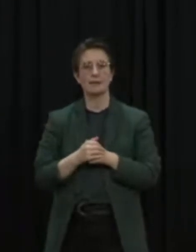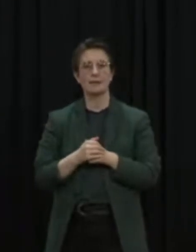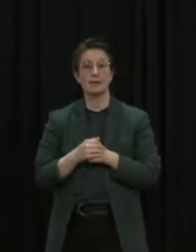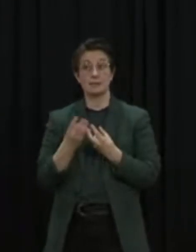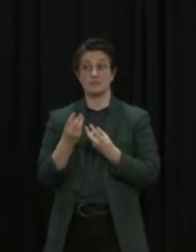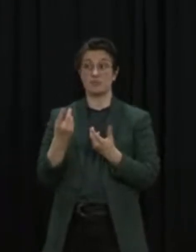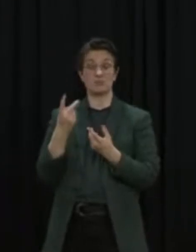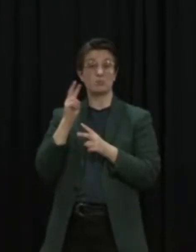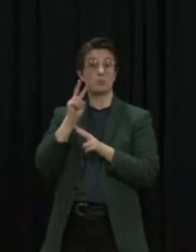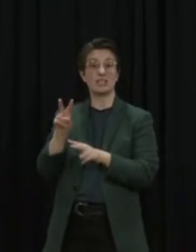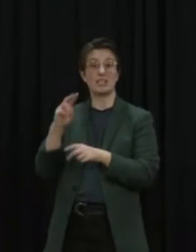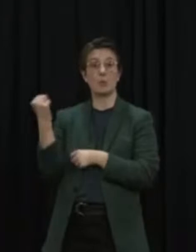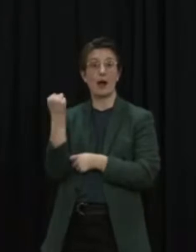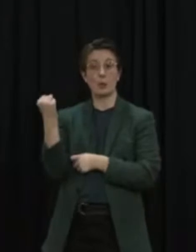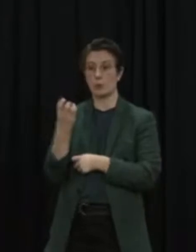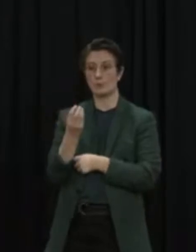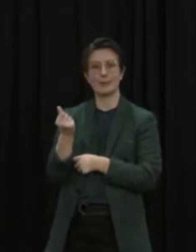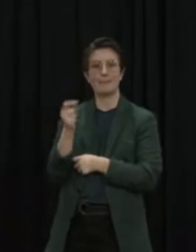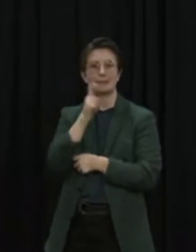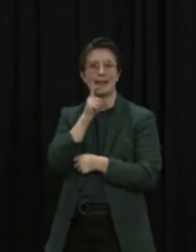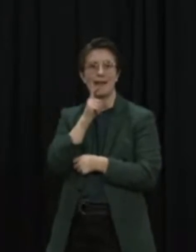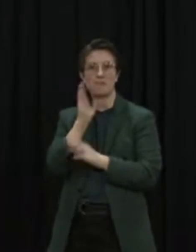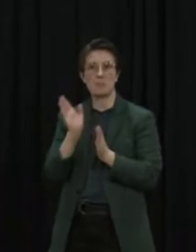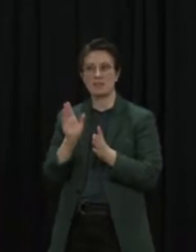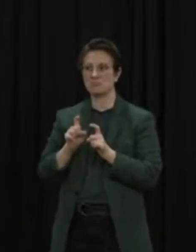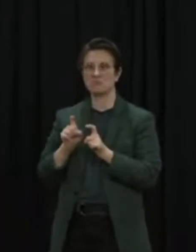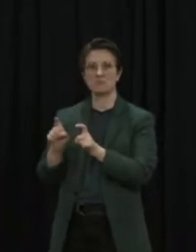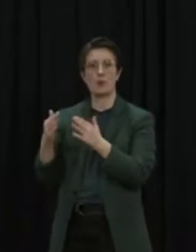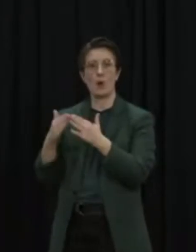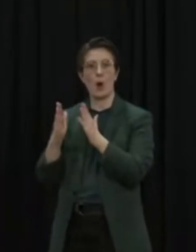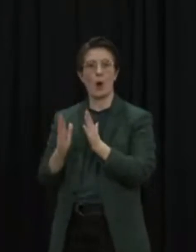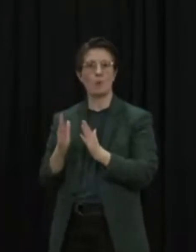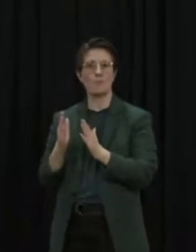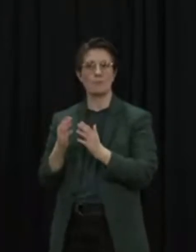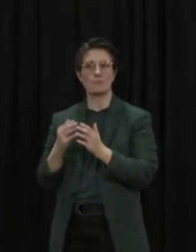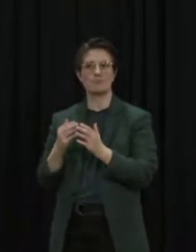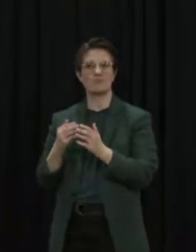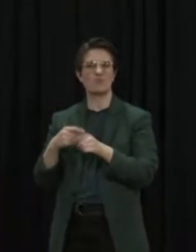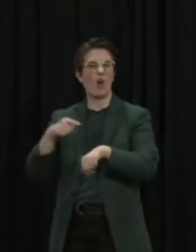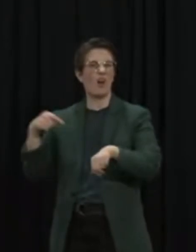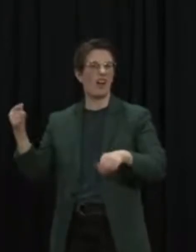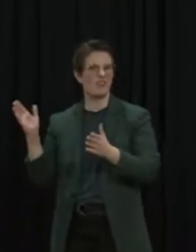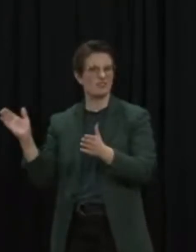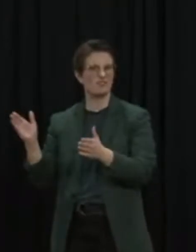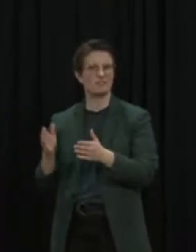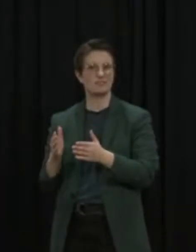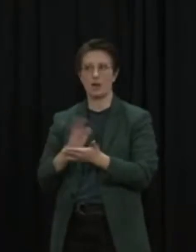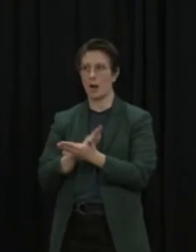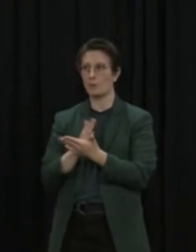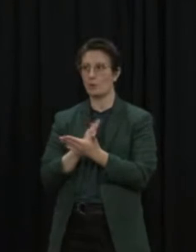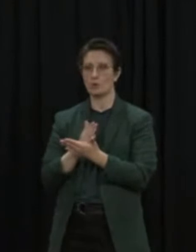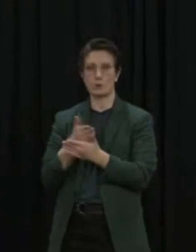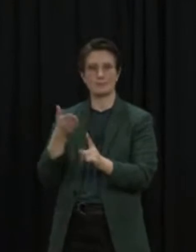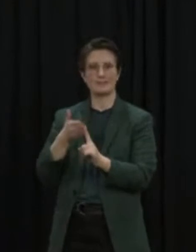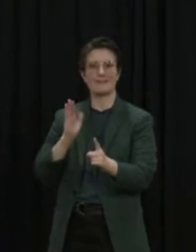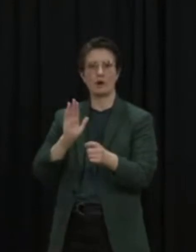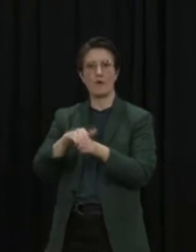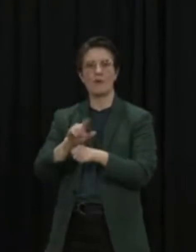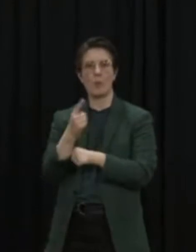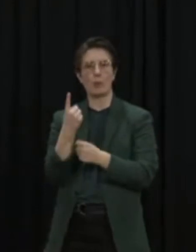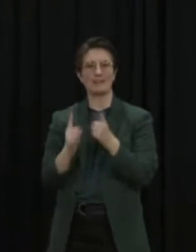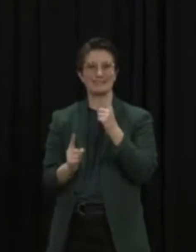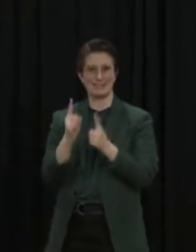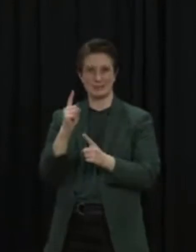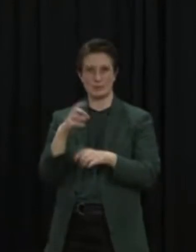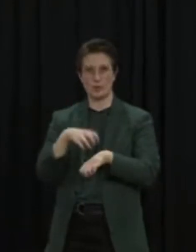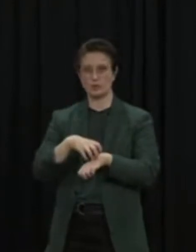for a longer period, so it's hard to give a sort of a generic answer. I'm not sure of the specifics around Auckland City Hospital. Can you reassure staff concerned